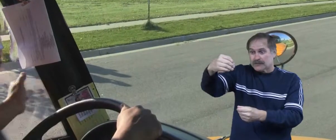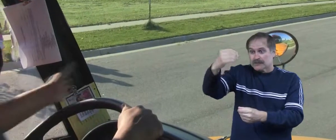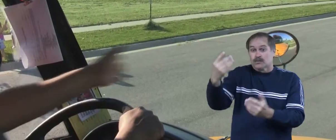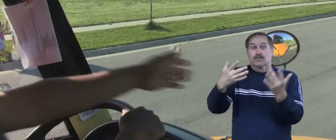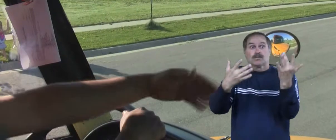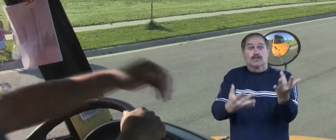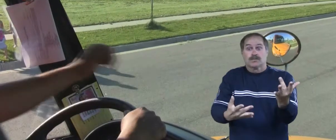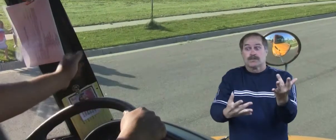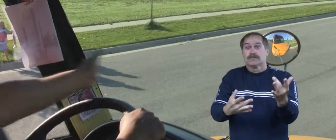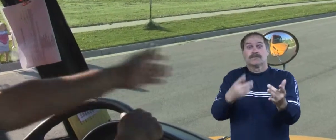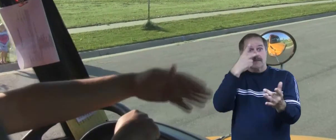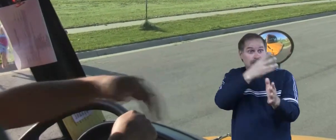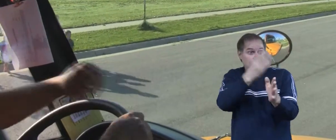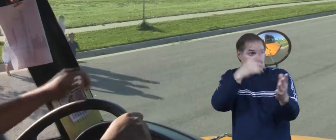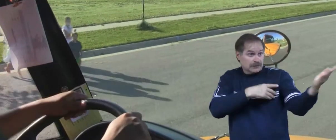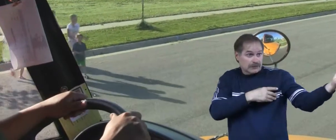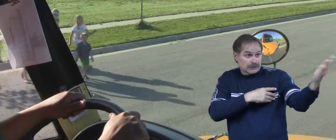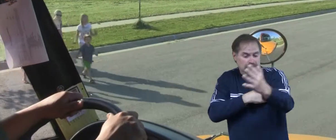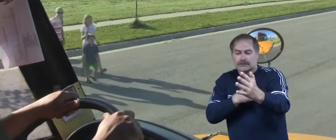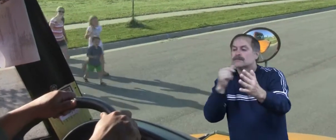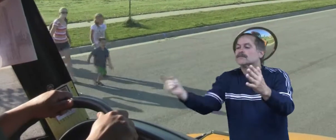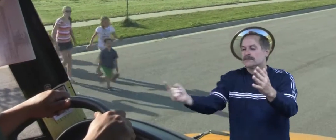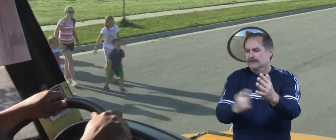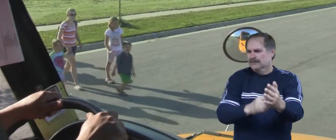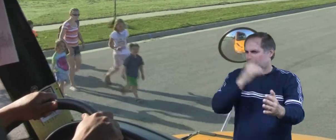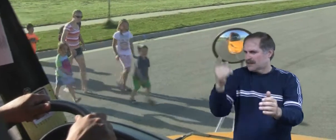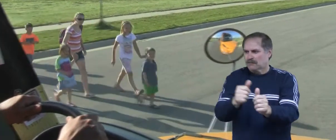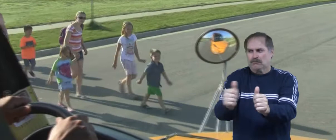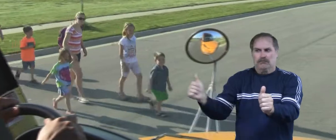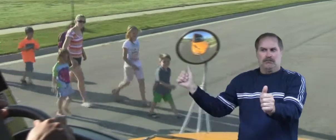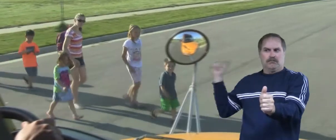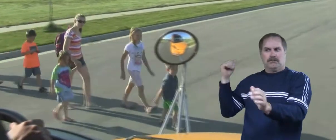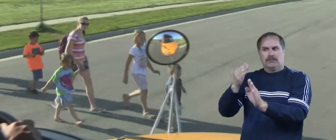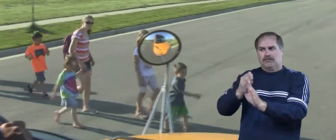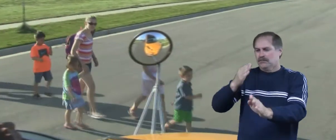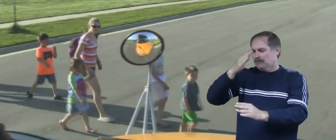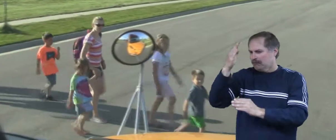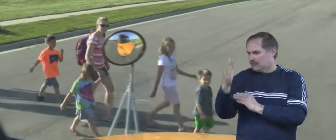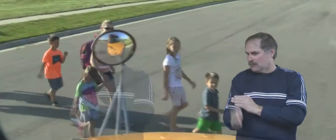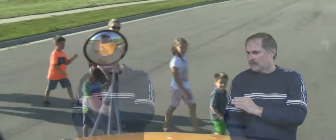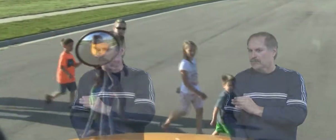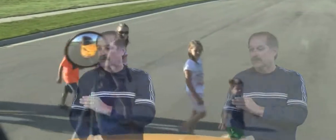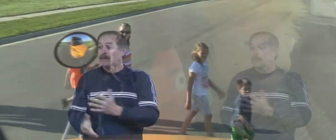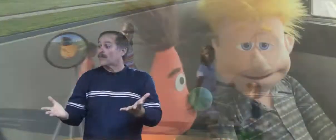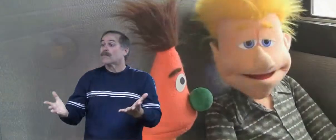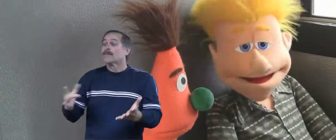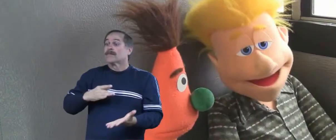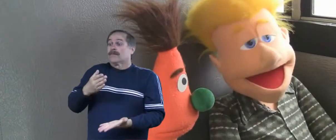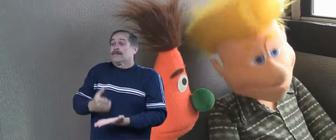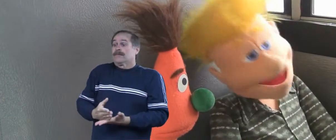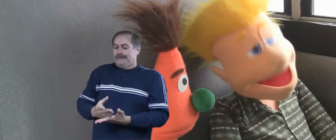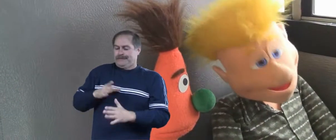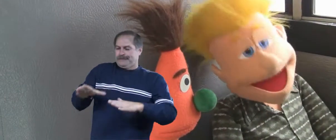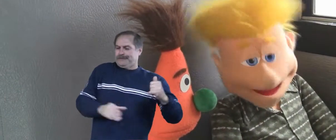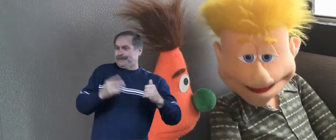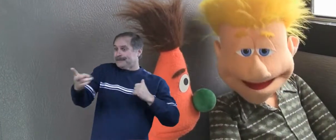outside of the bus, always wait for the bus driver's hand signal before crossing. Never go behind the bus. This is